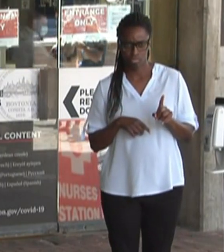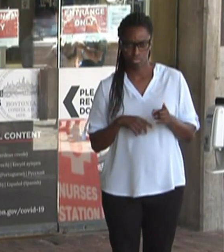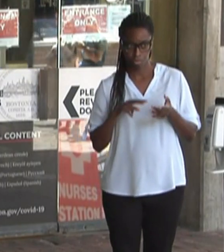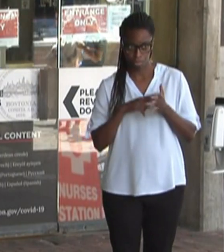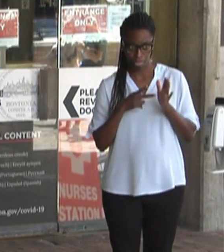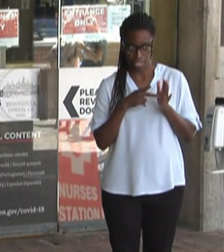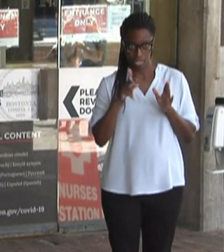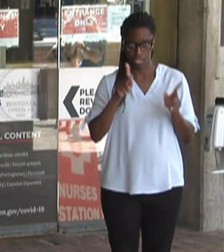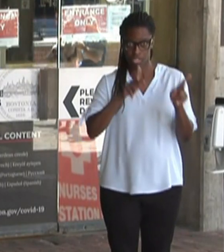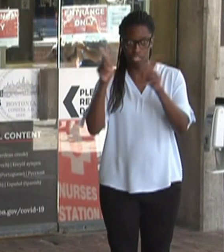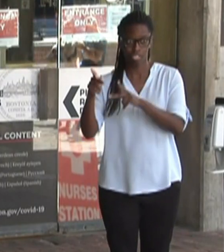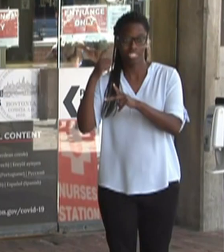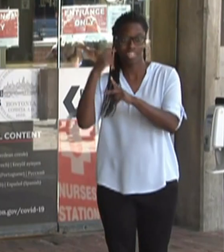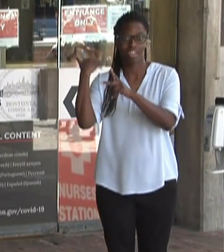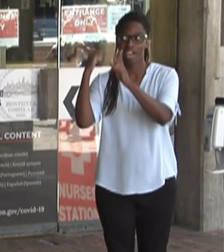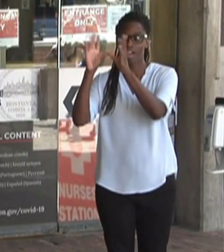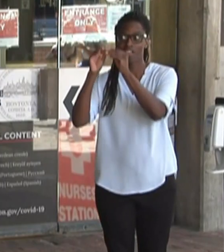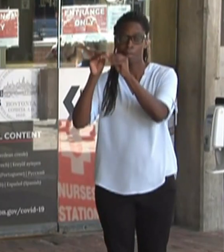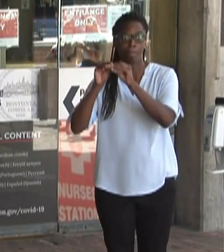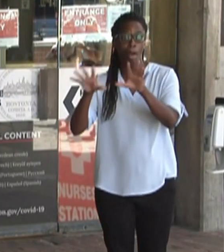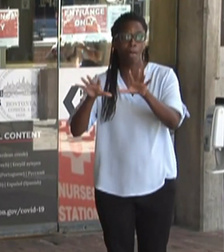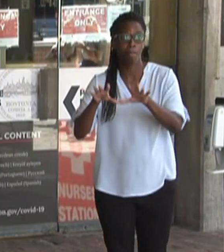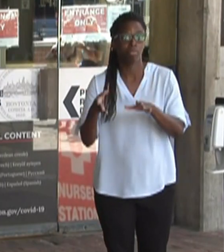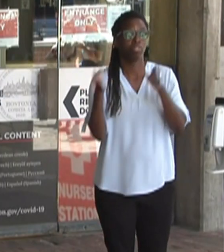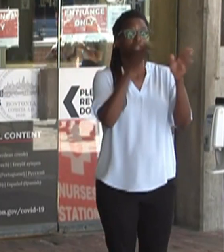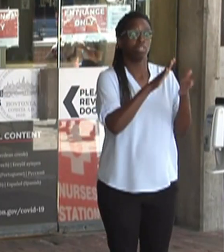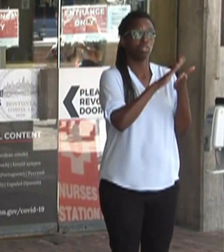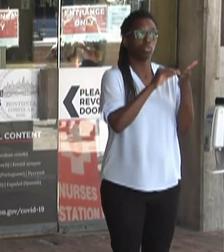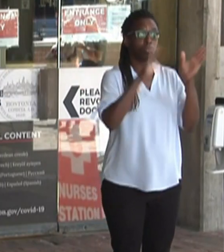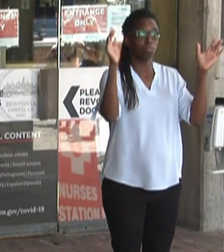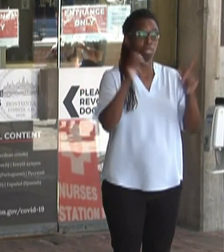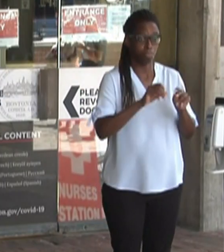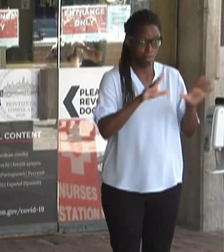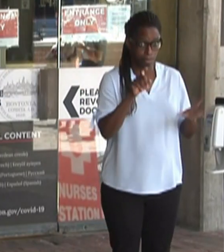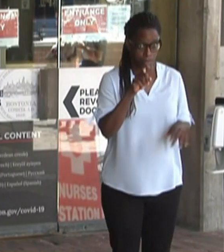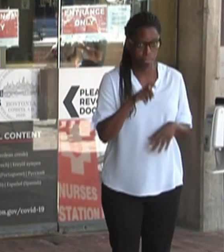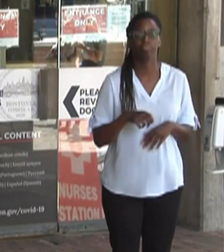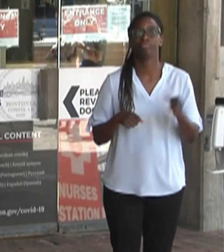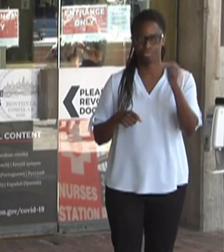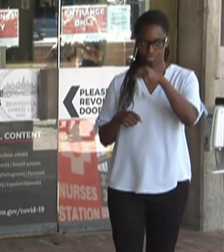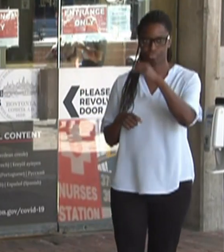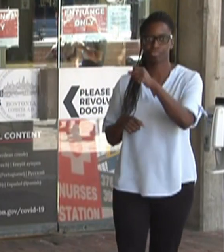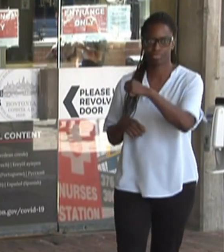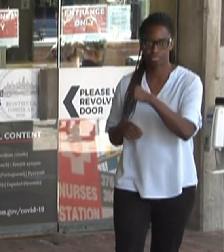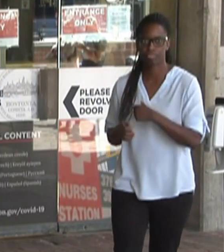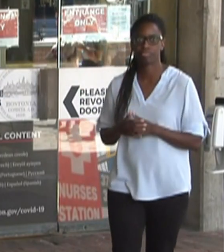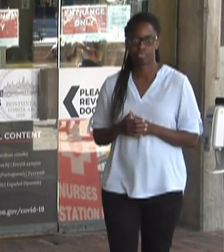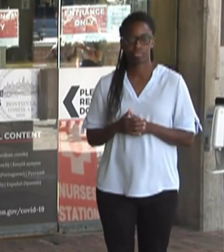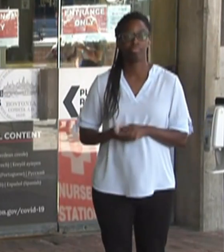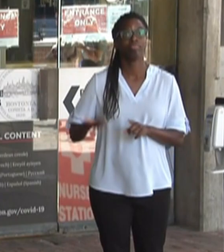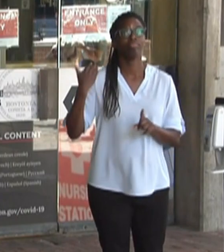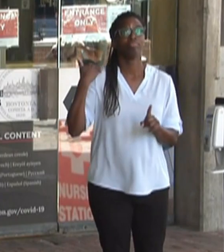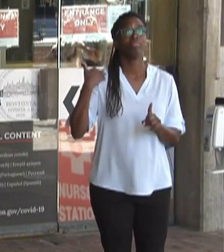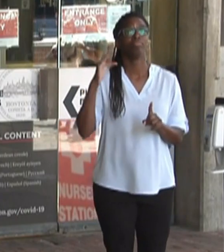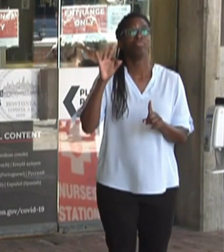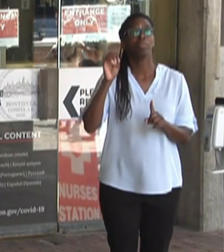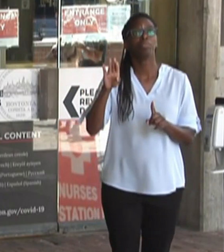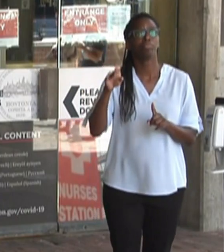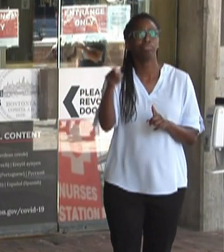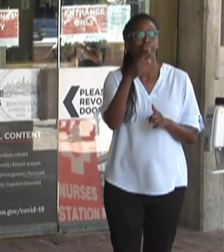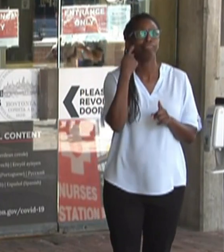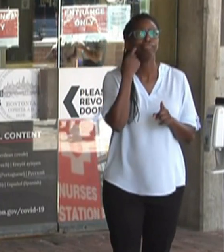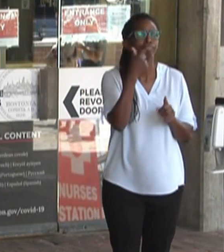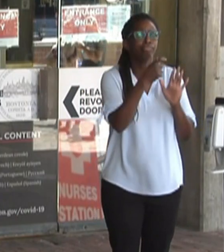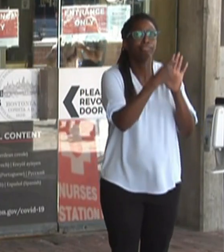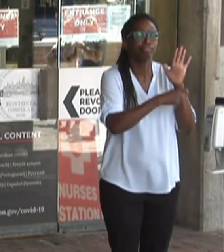was a global international event that happened here in the city. If you missed it, there was a story in several papers now. I think the Globe was the first one to report it.